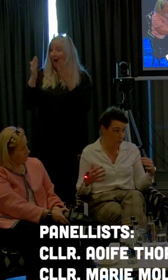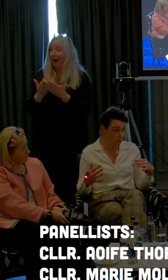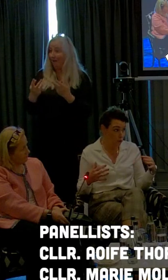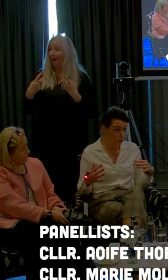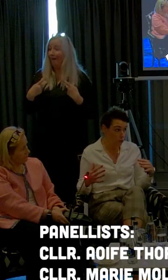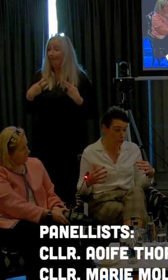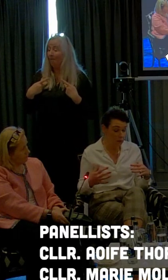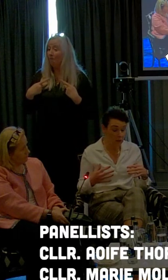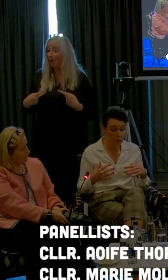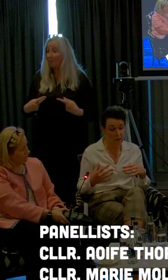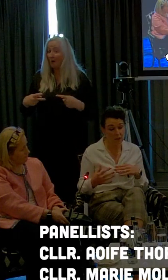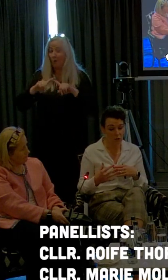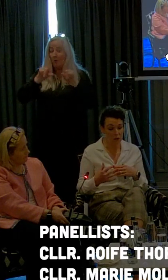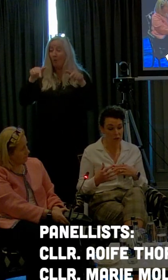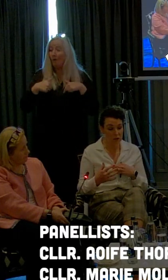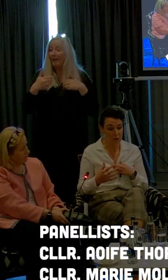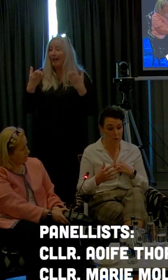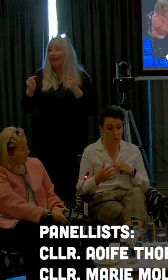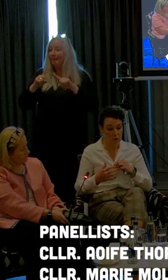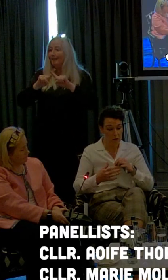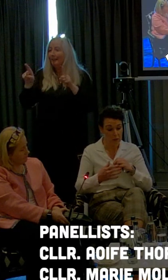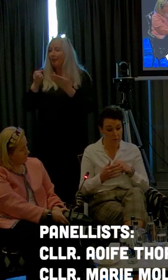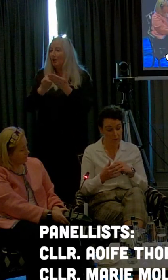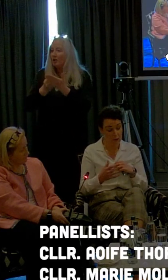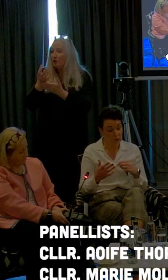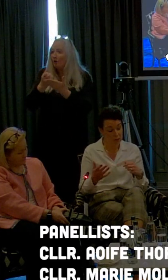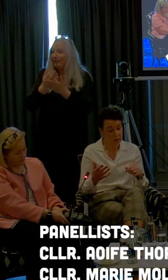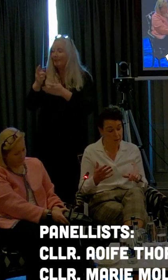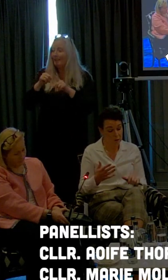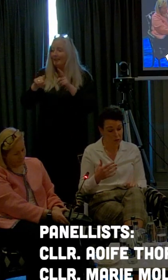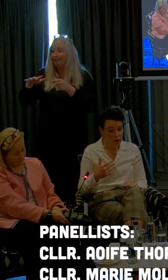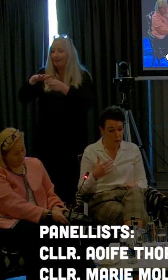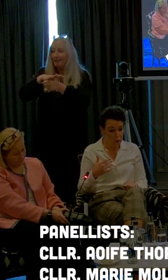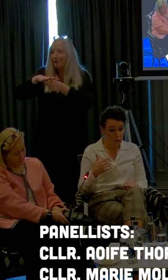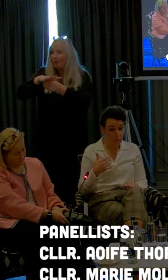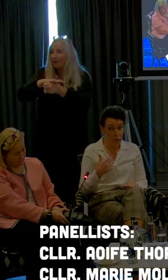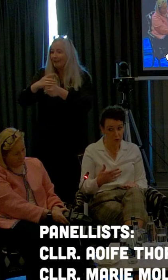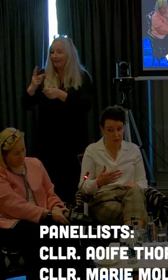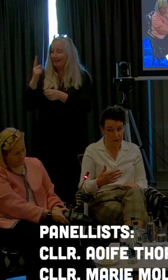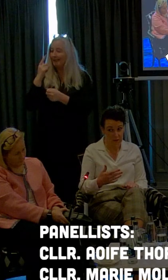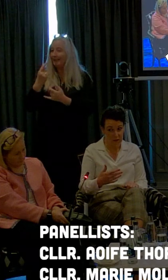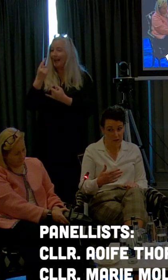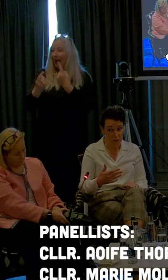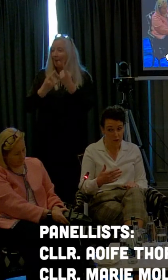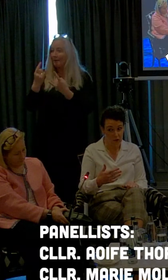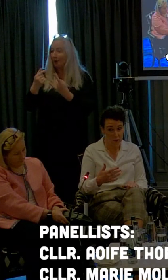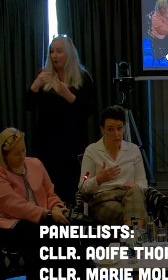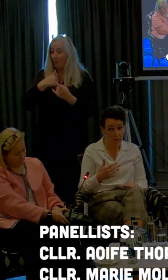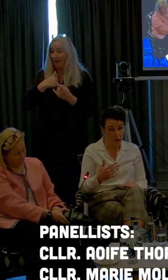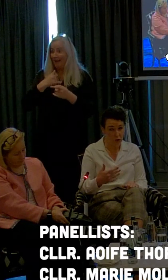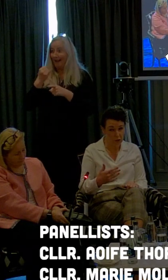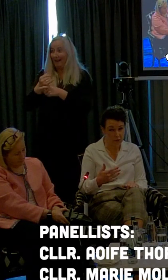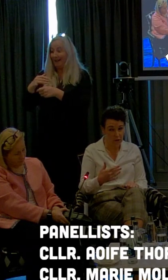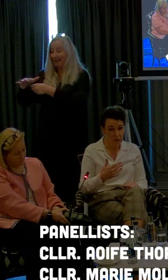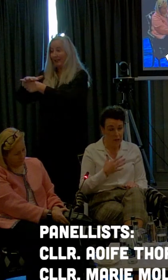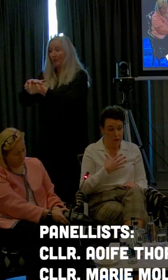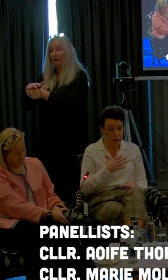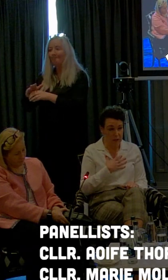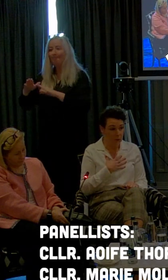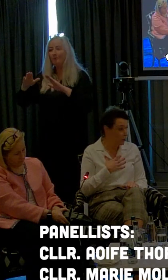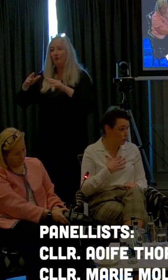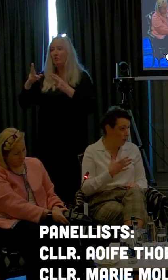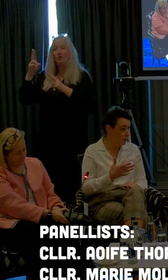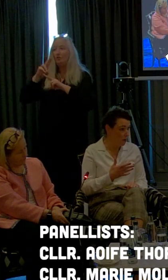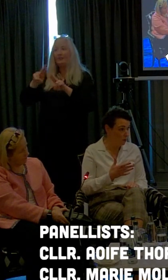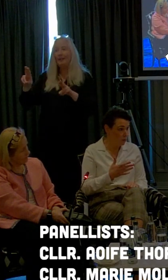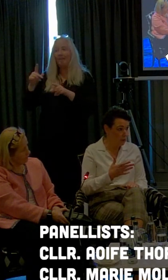of us have different stories and situations that we could, tell you about, where we've put ourselves in situations we probably shouldn't have. Like, for